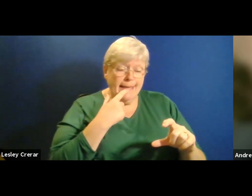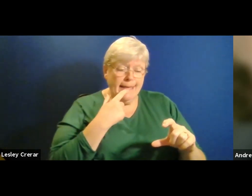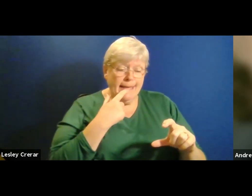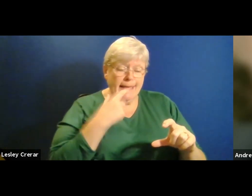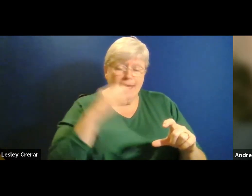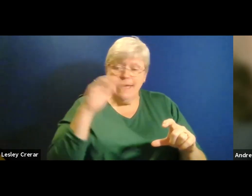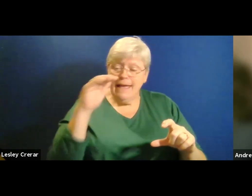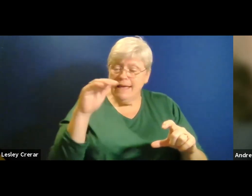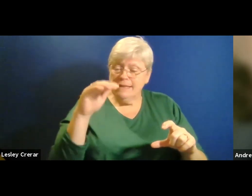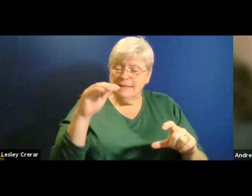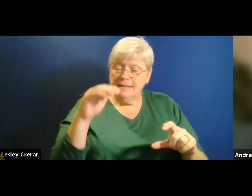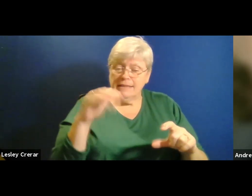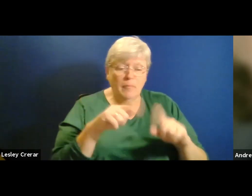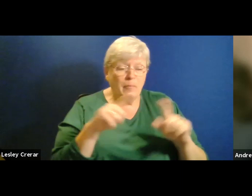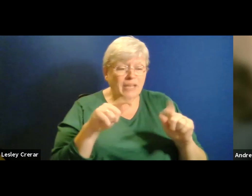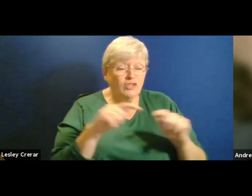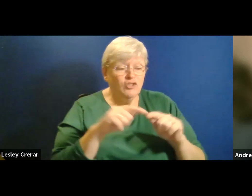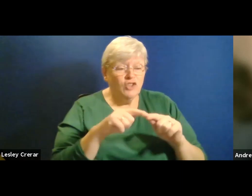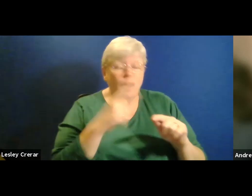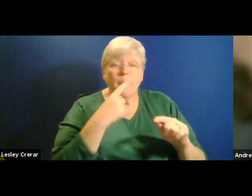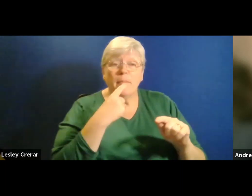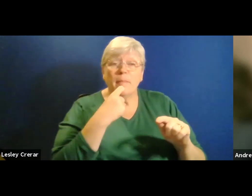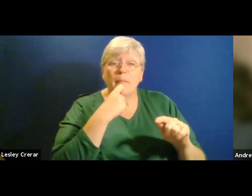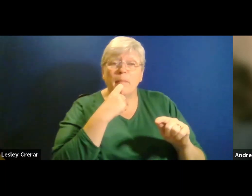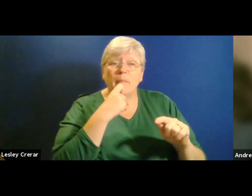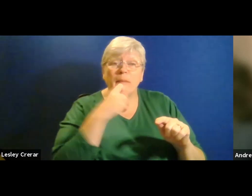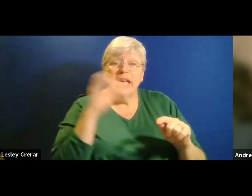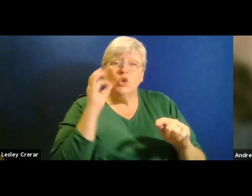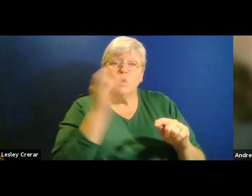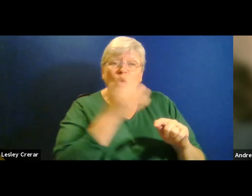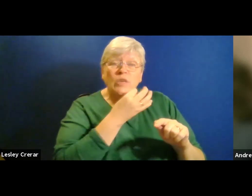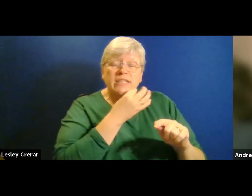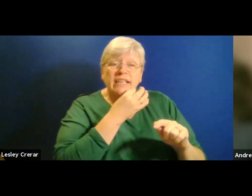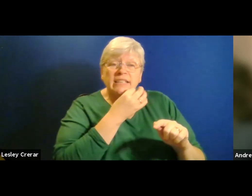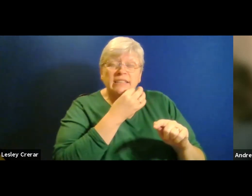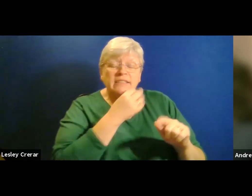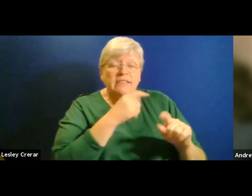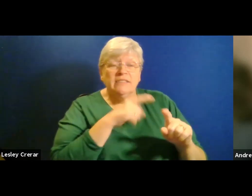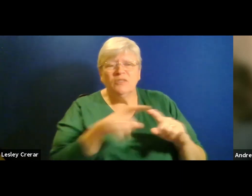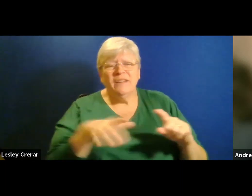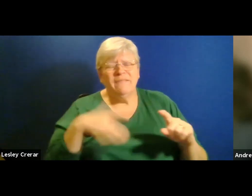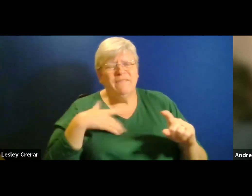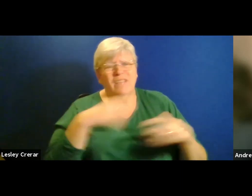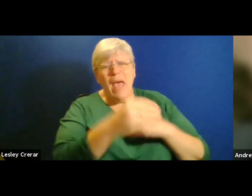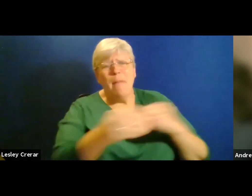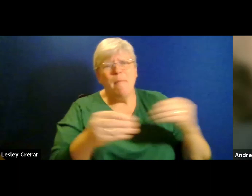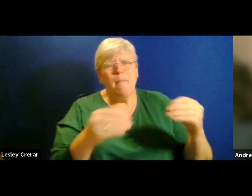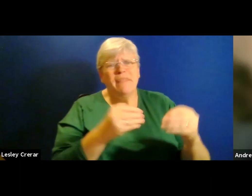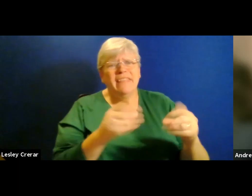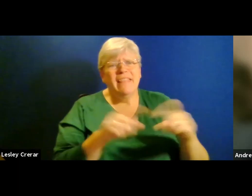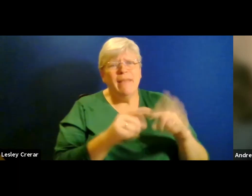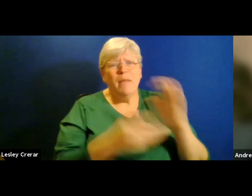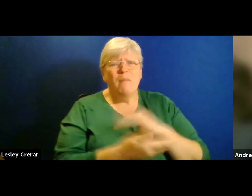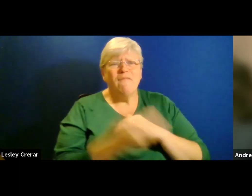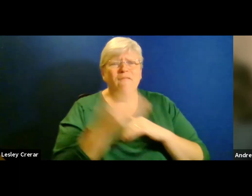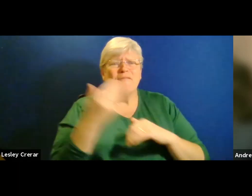had a simple picture of some pink roses. She tried desperately to reclaim that empathy she had before. She felt this rancor